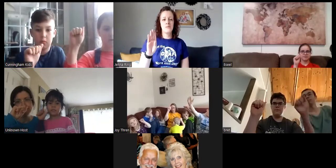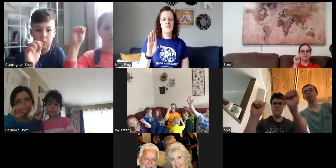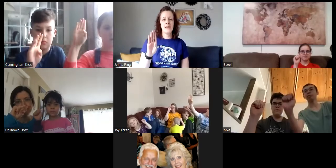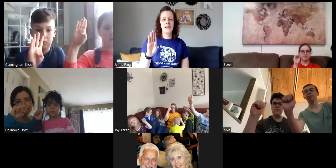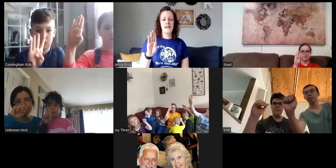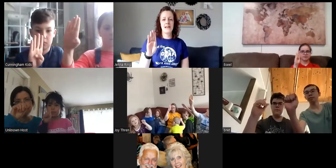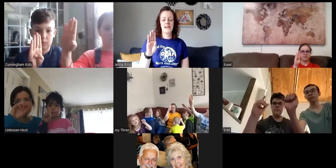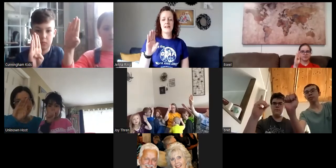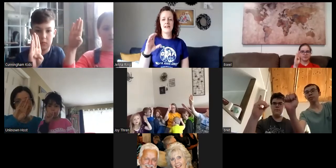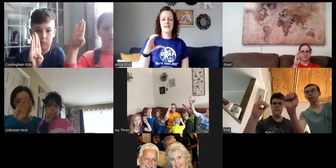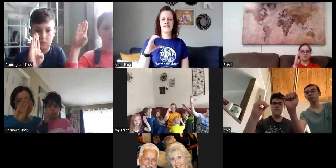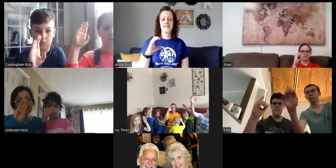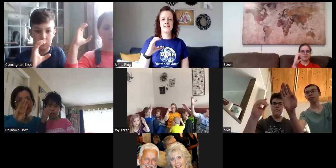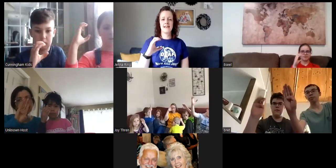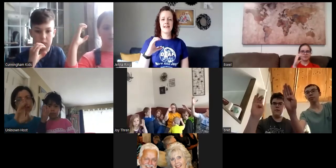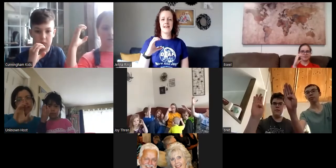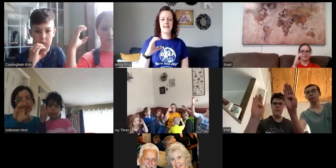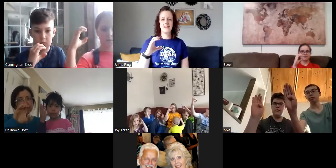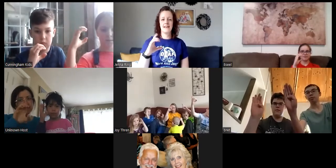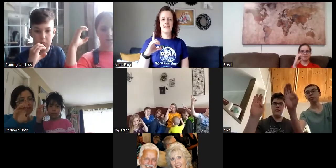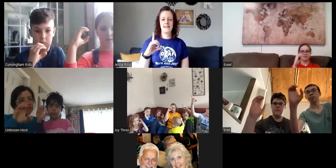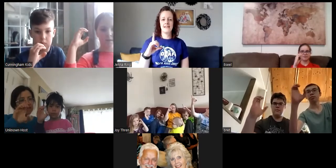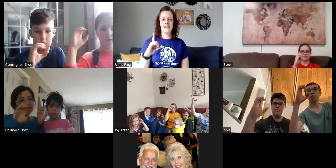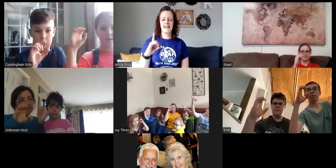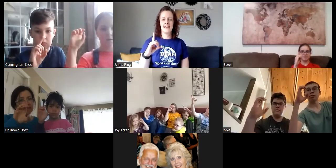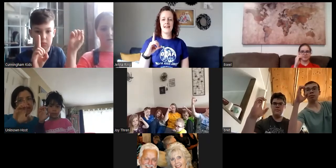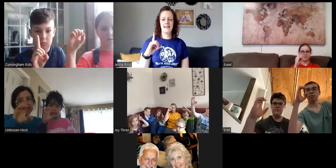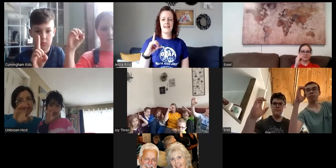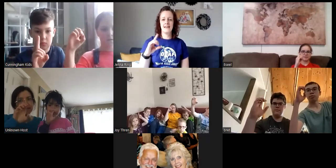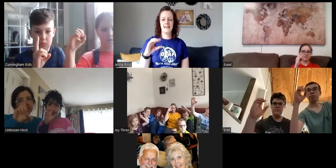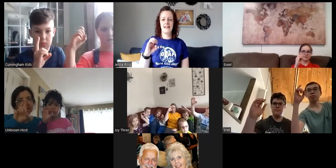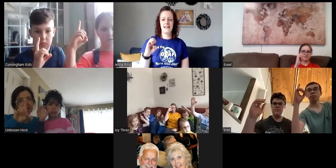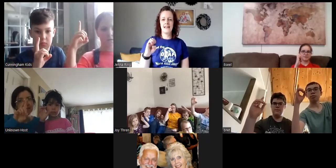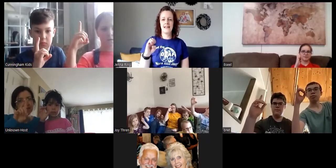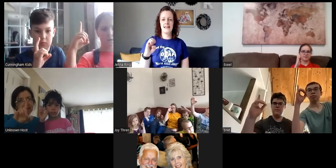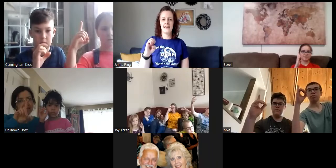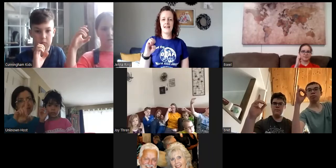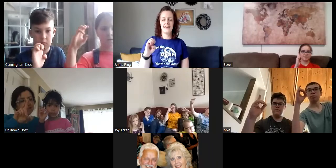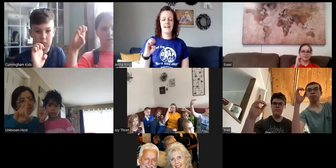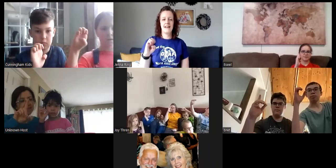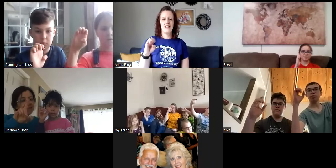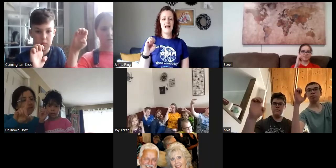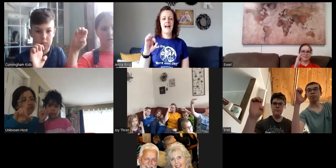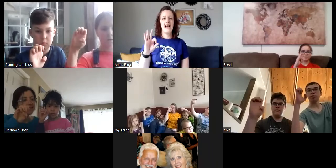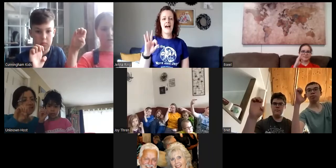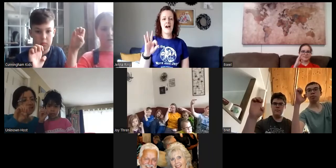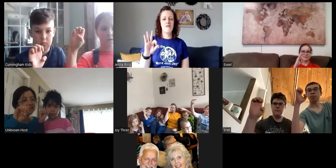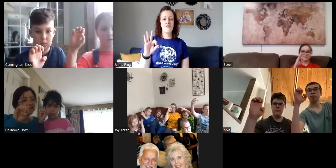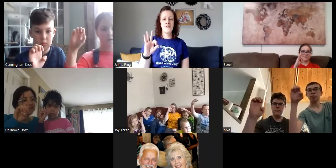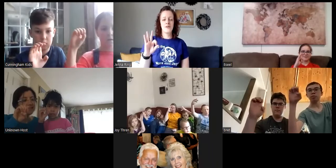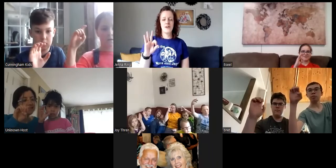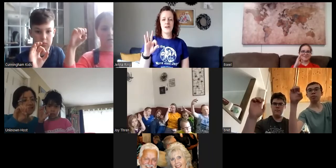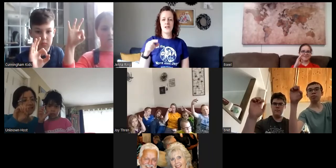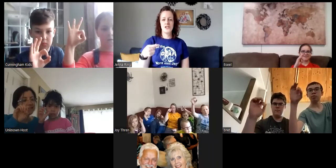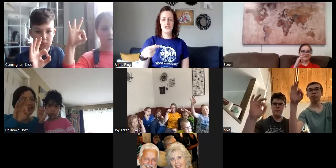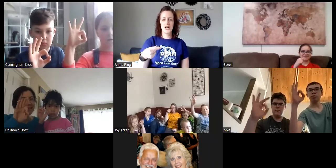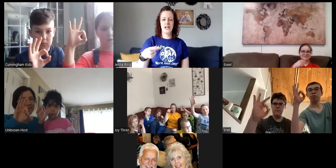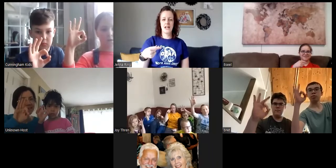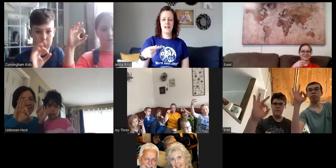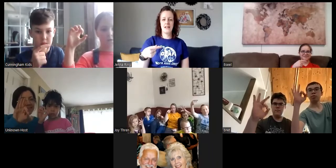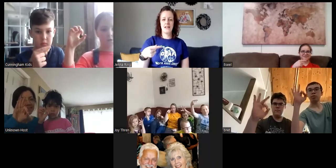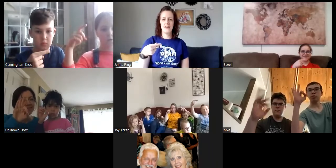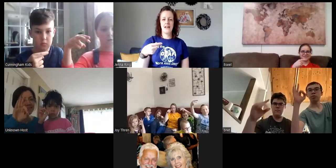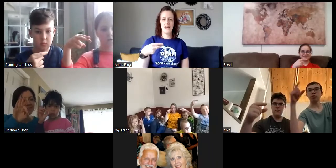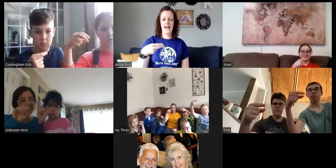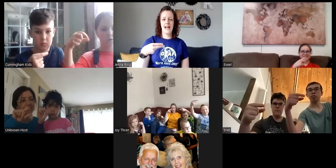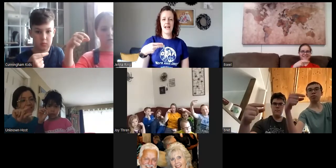A, B, C, D, E, F,